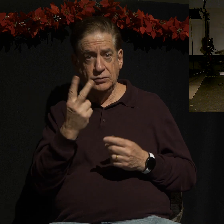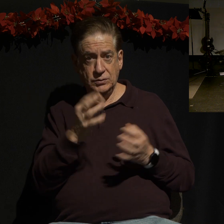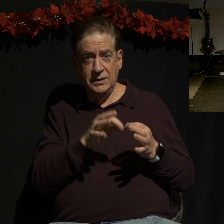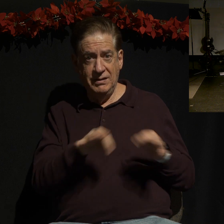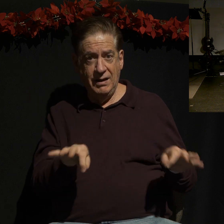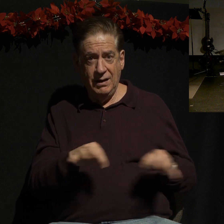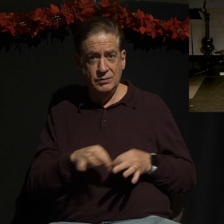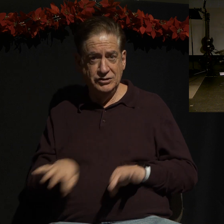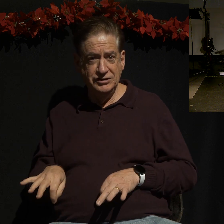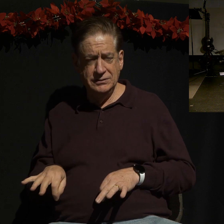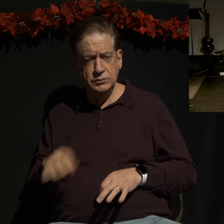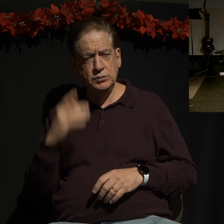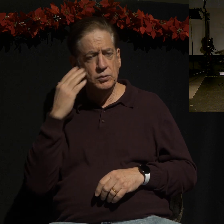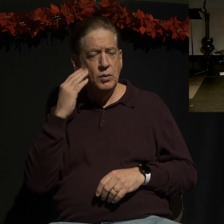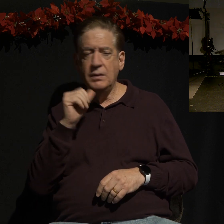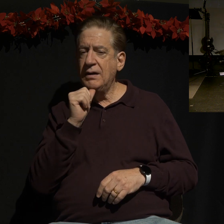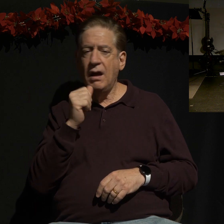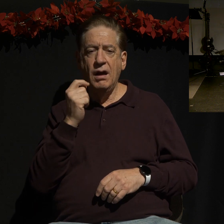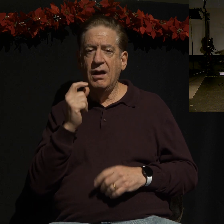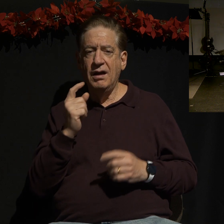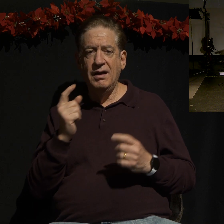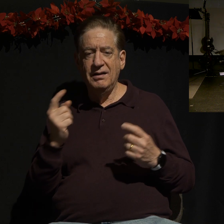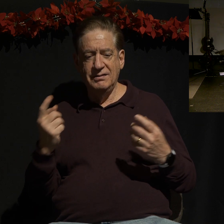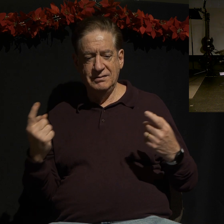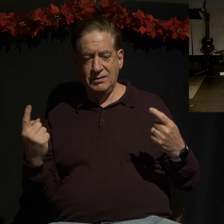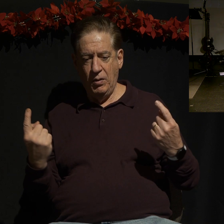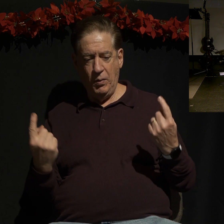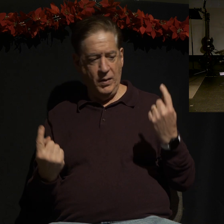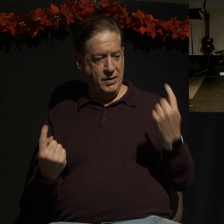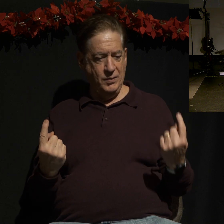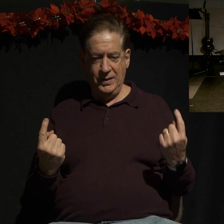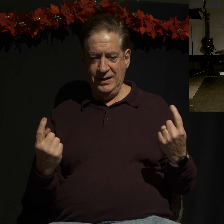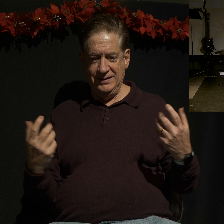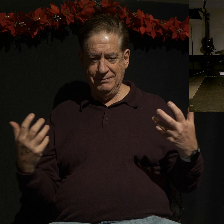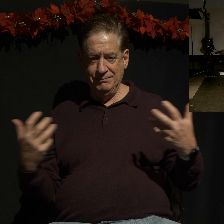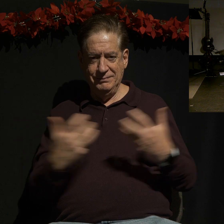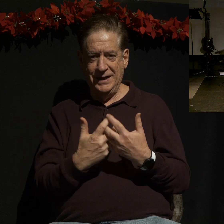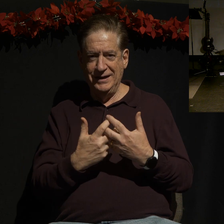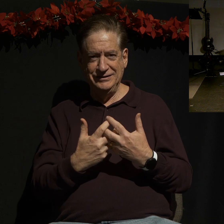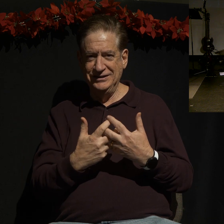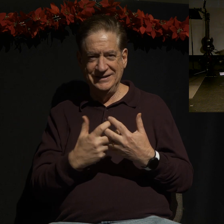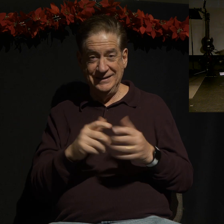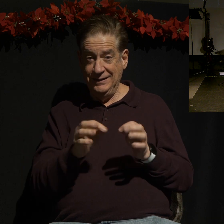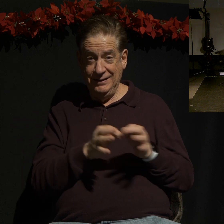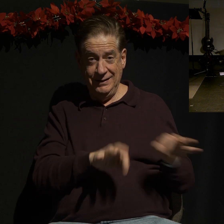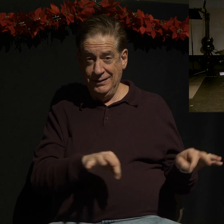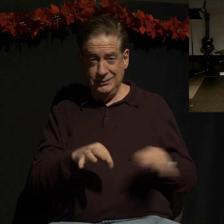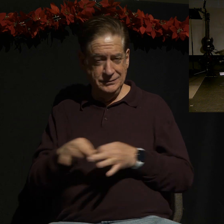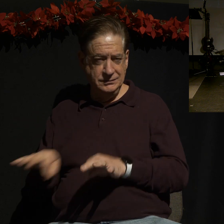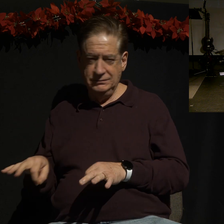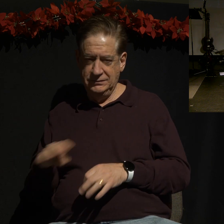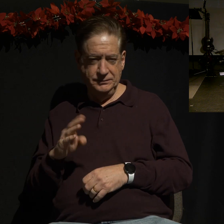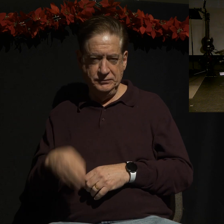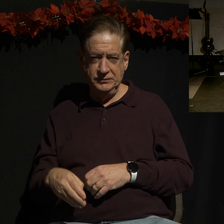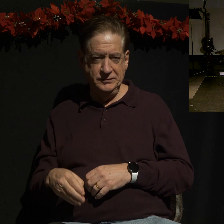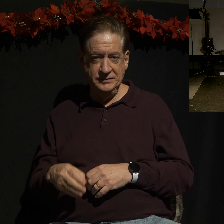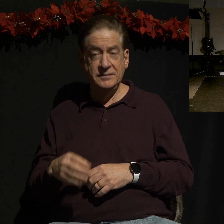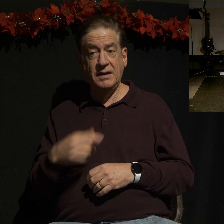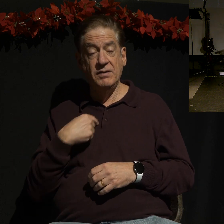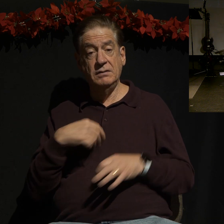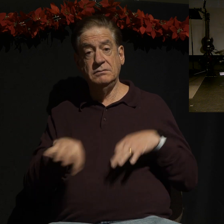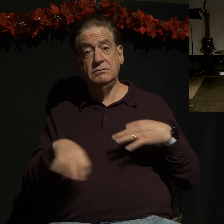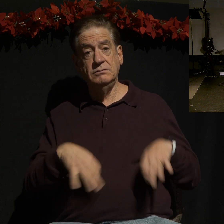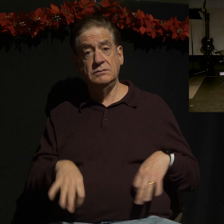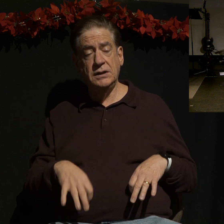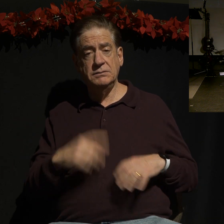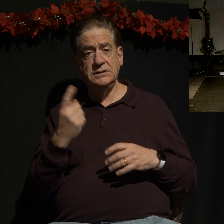know that there's not a one-to-one between languages, right? If I were to describe something, if